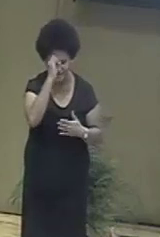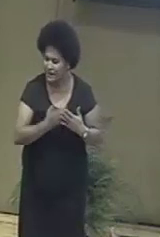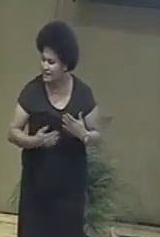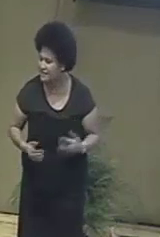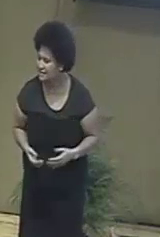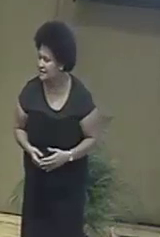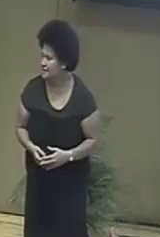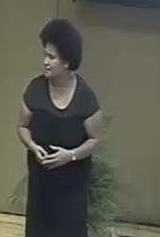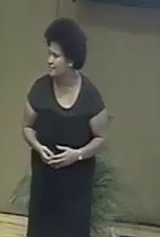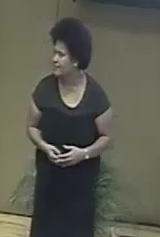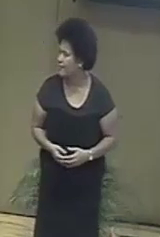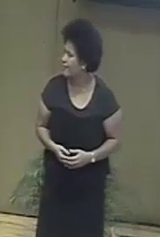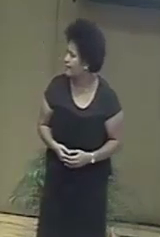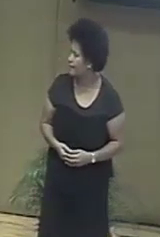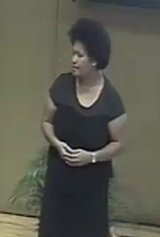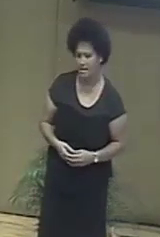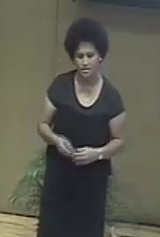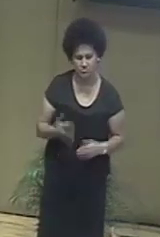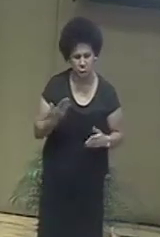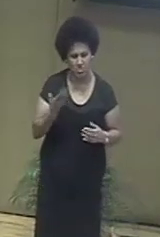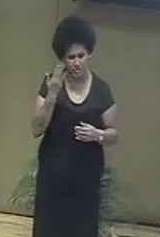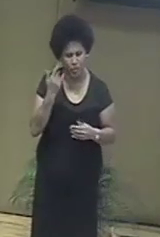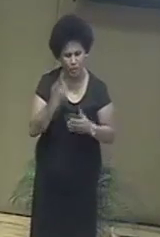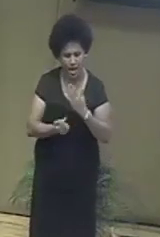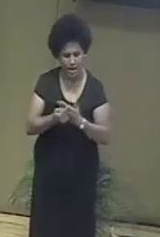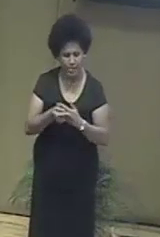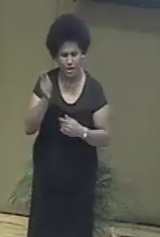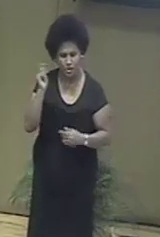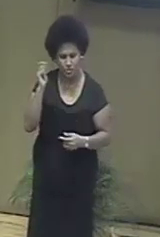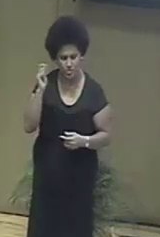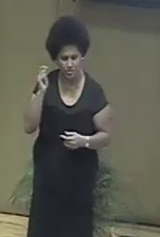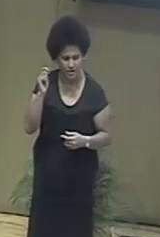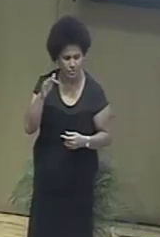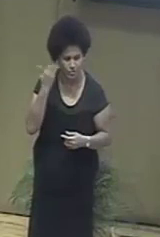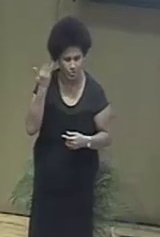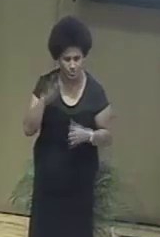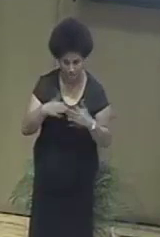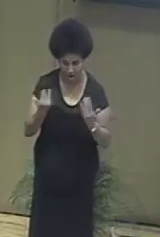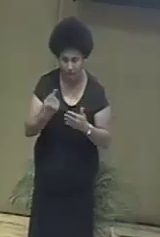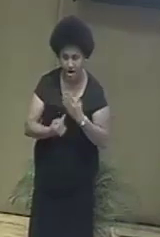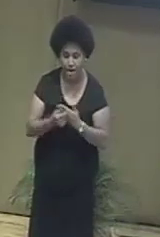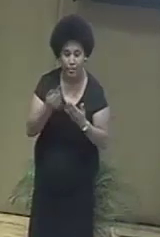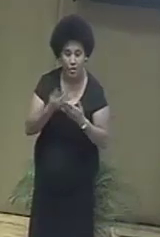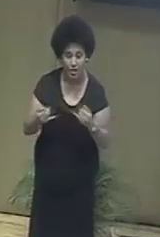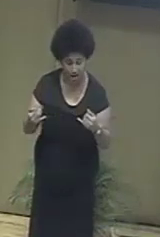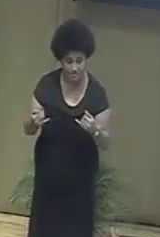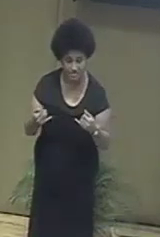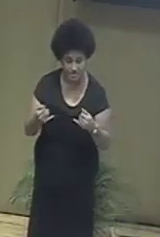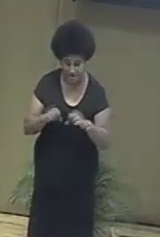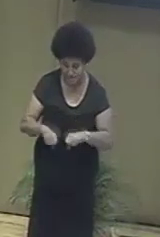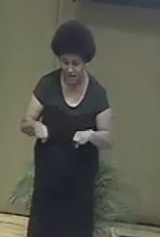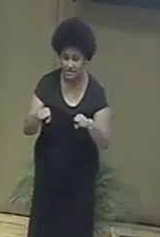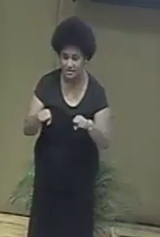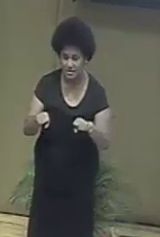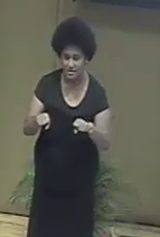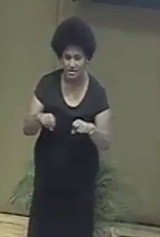that's the interesting thing. It used to actually all happen in the tutorial room. Now it's happening in the online space. So there's no